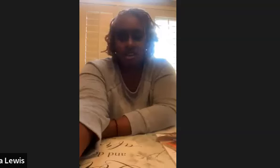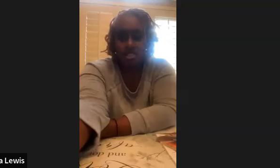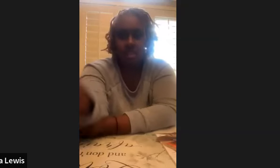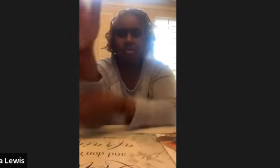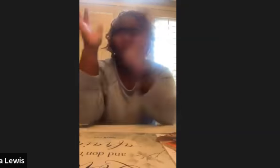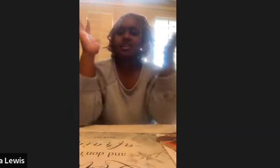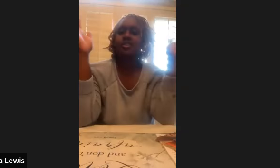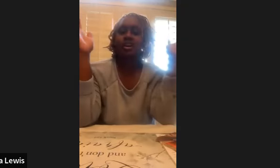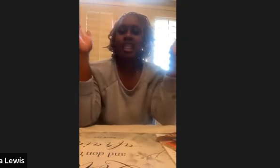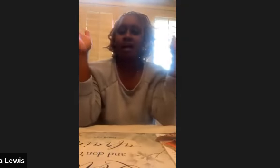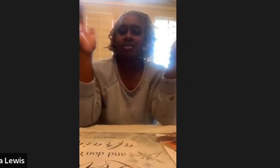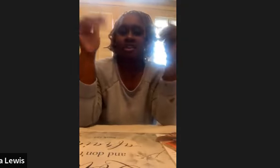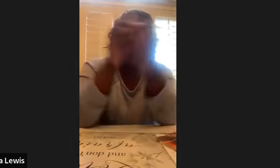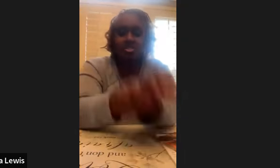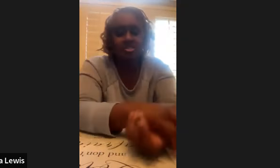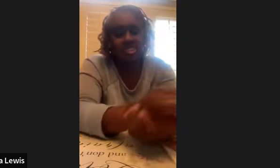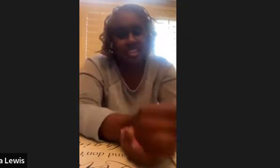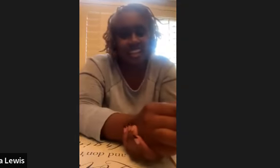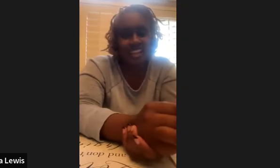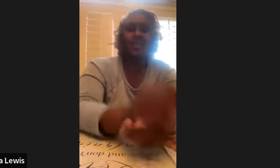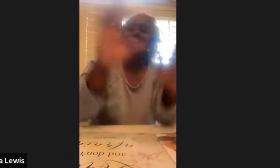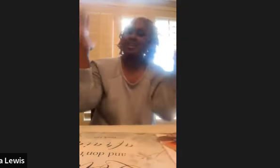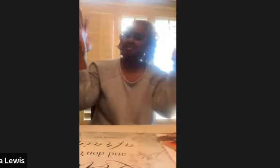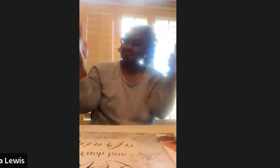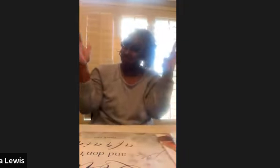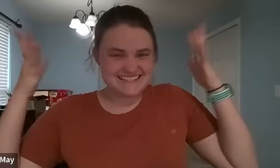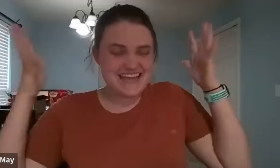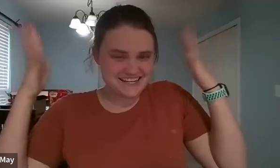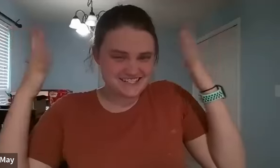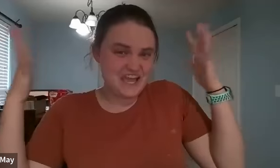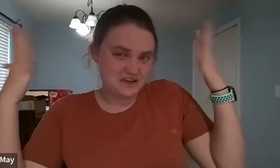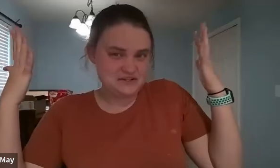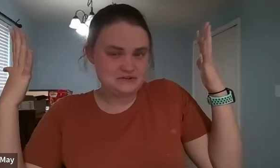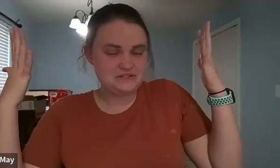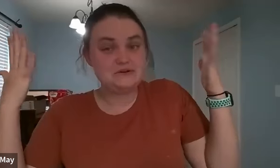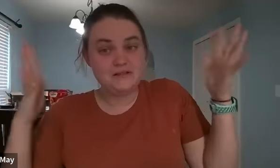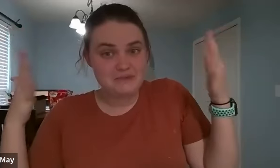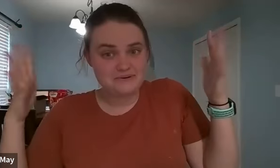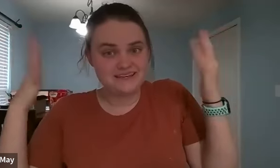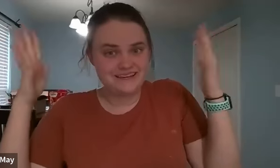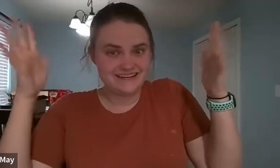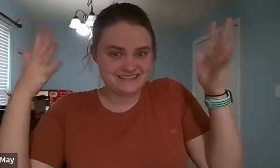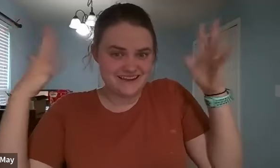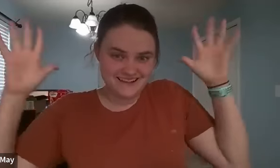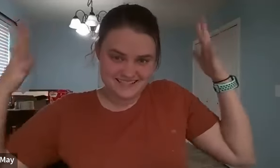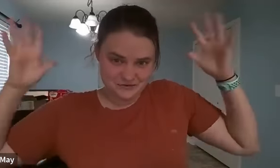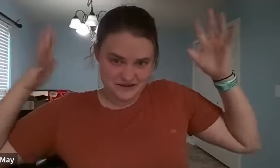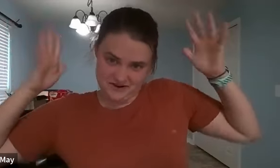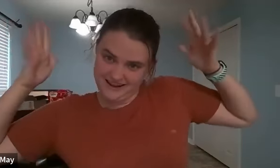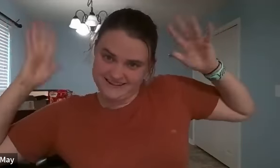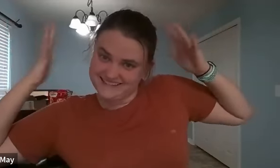you celebrate or clap for yourself? This. Okay. So this is actually how you do clapping in ASL, as you wave your hands like